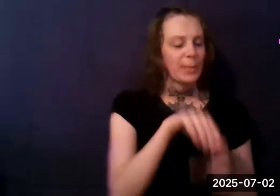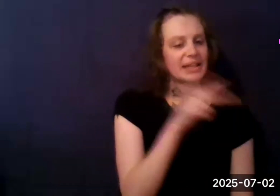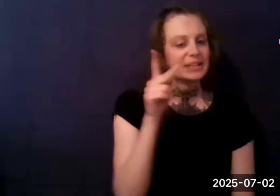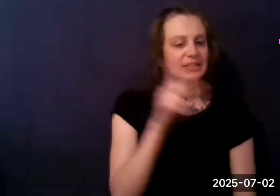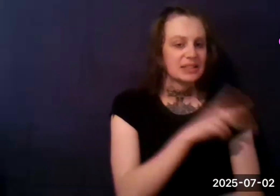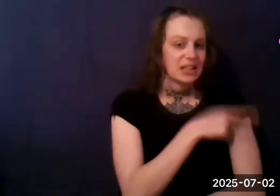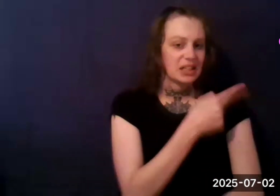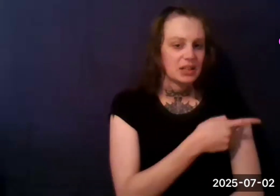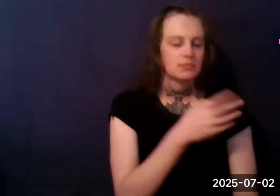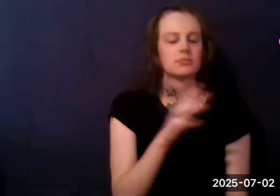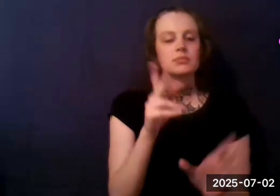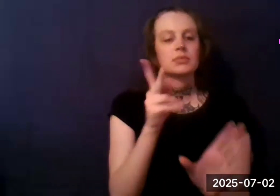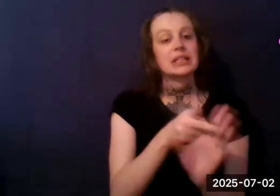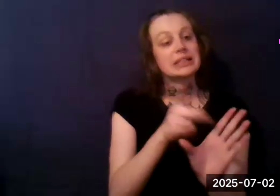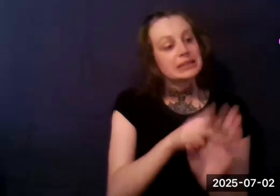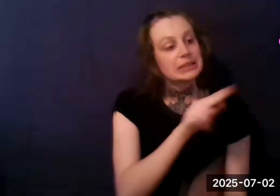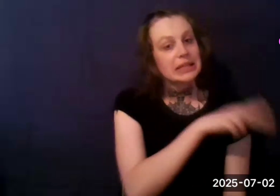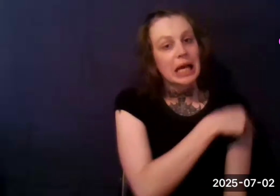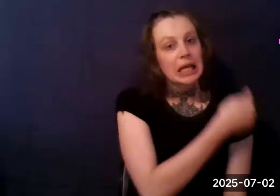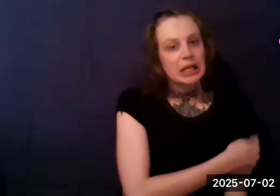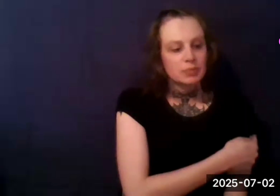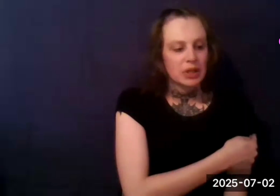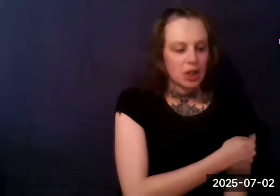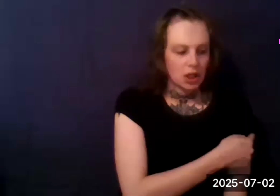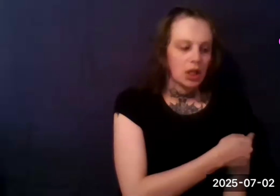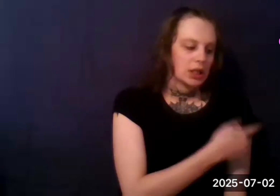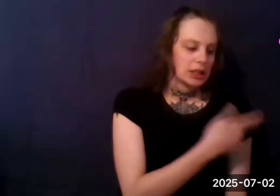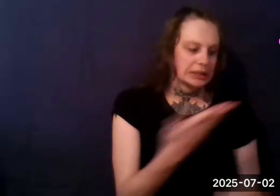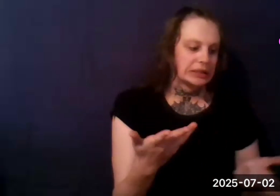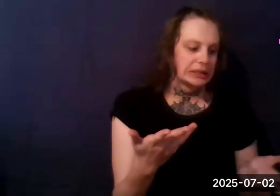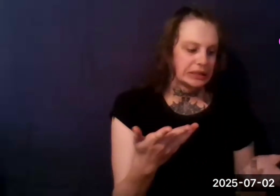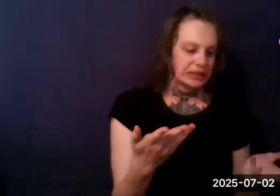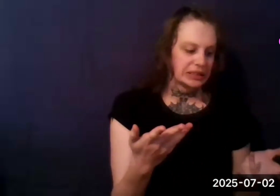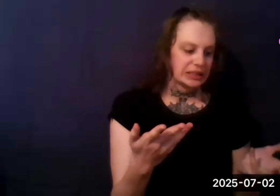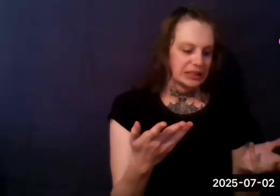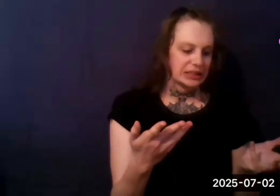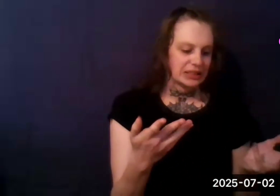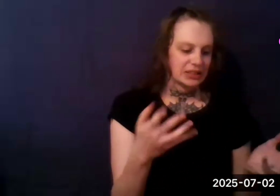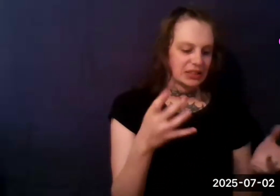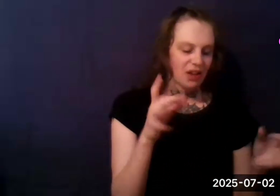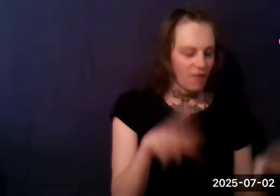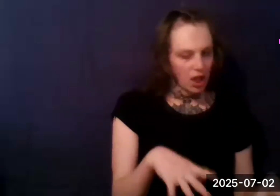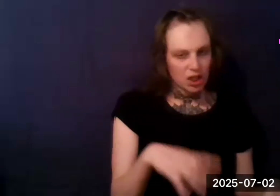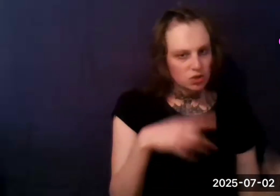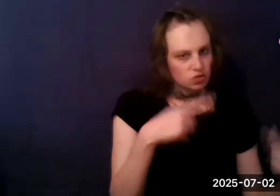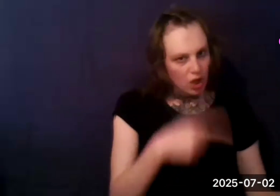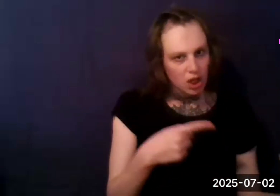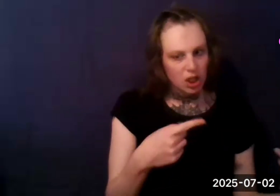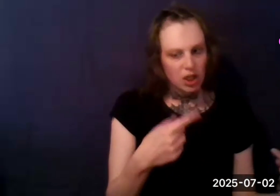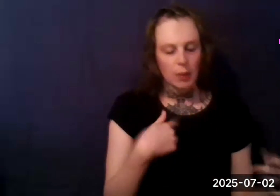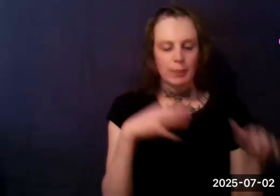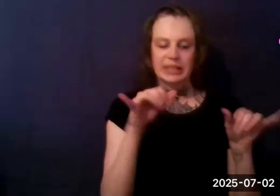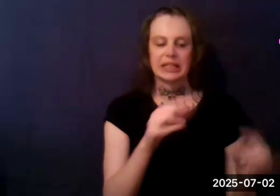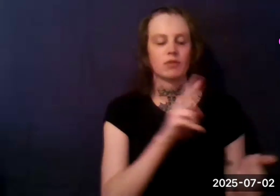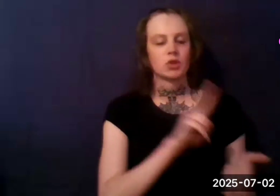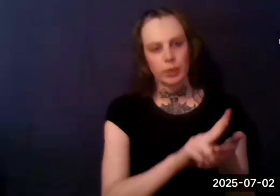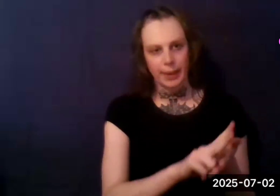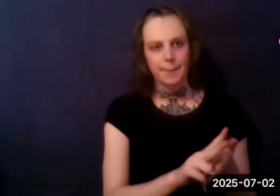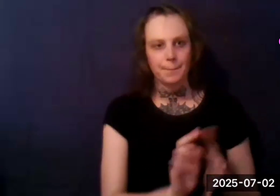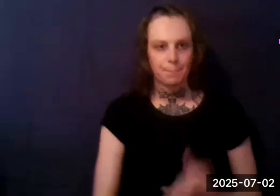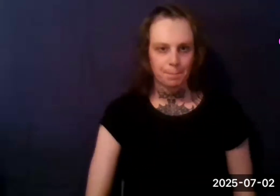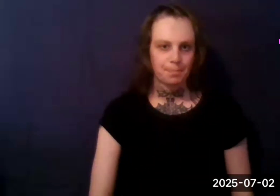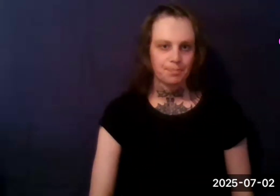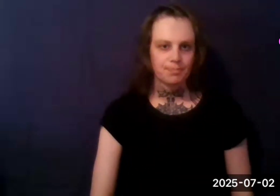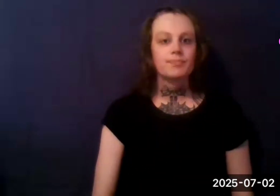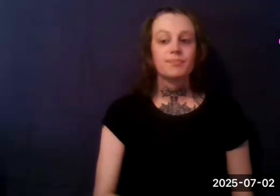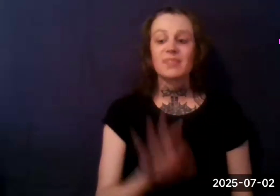it was like, oh, it's a 3 week hold. No, it became a 2 week situation. And I finally come home and it was like I didn't want to